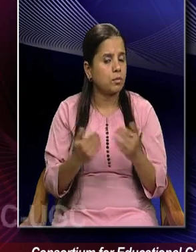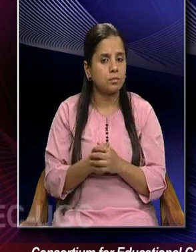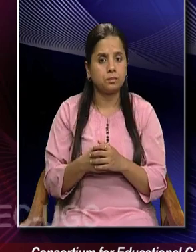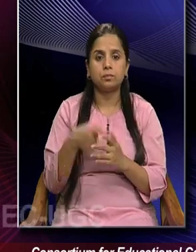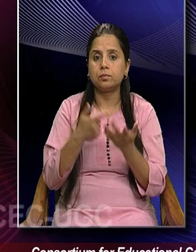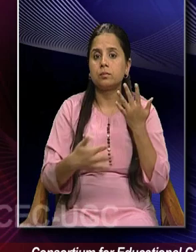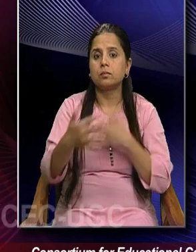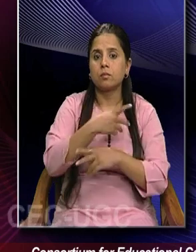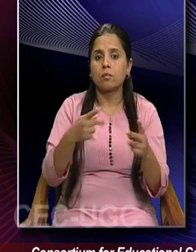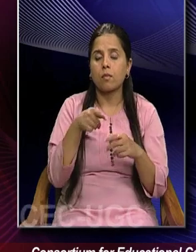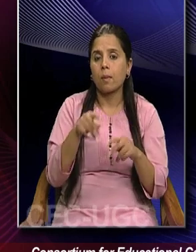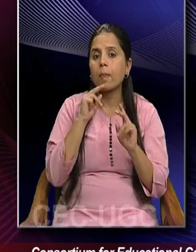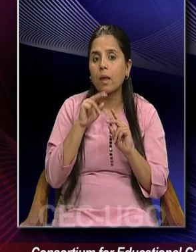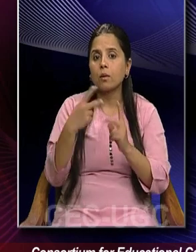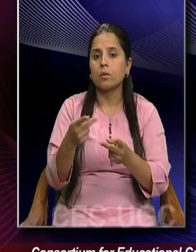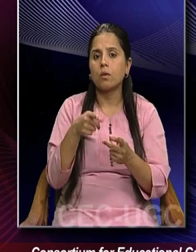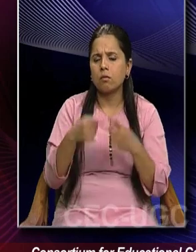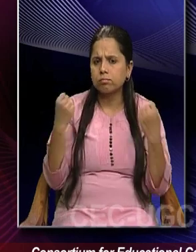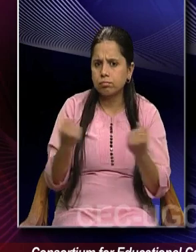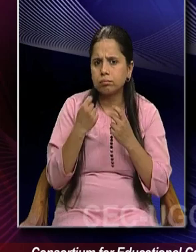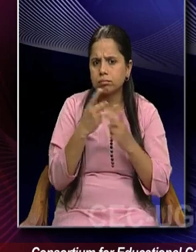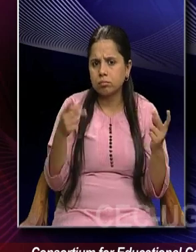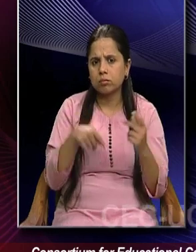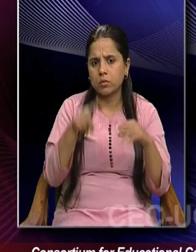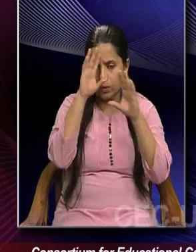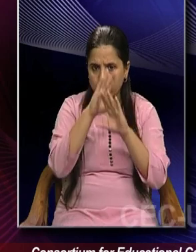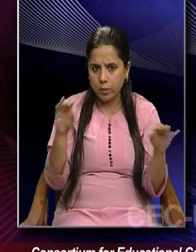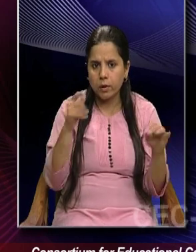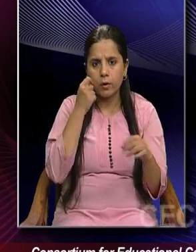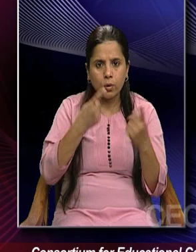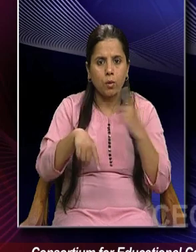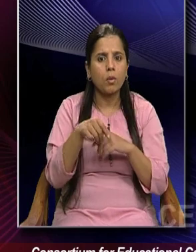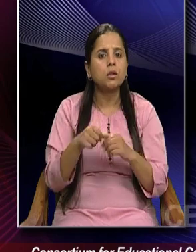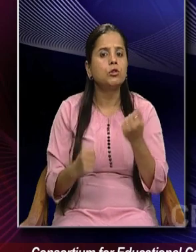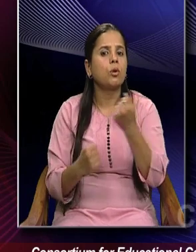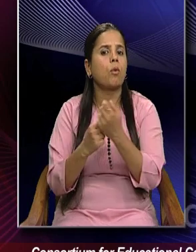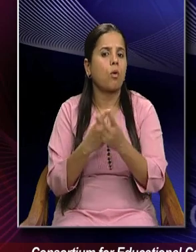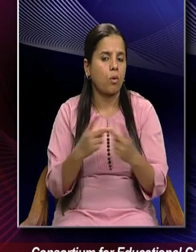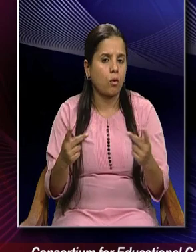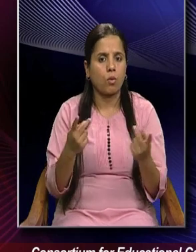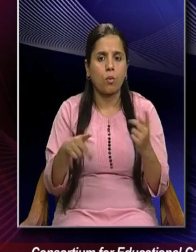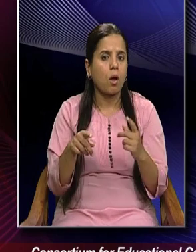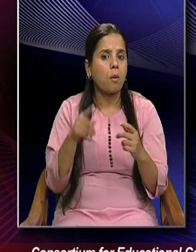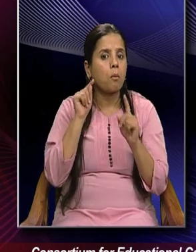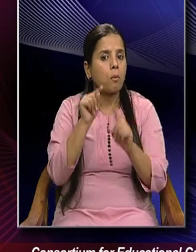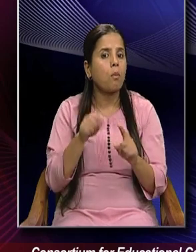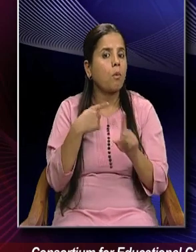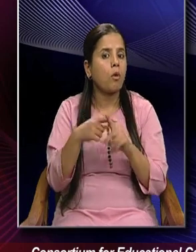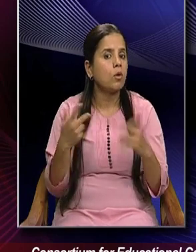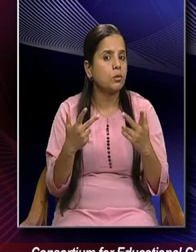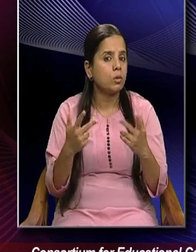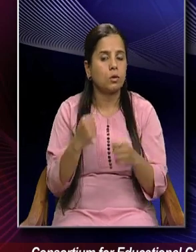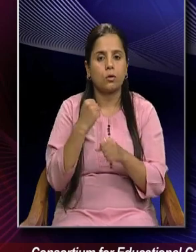Reporting on the response efforts, relief and humanitarian aid. And what are the highlights?